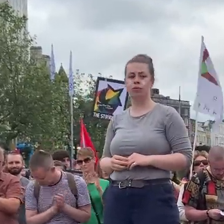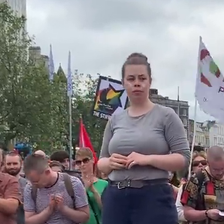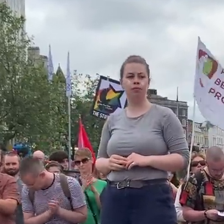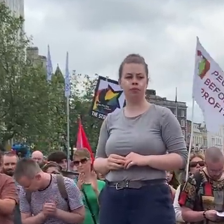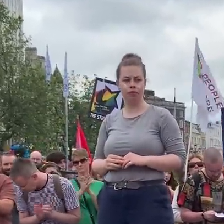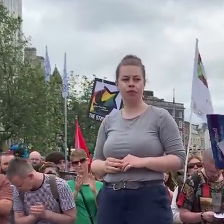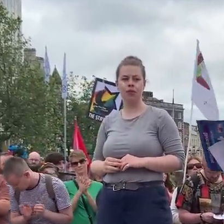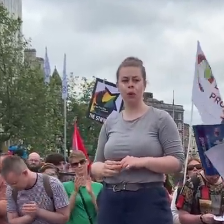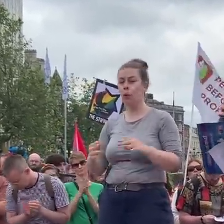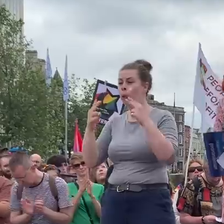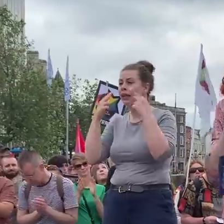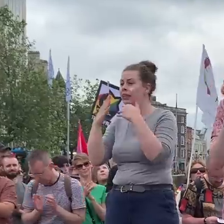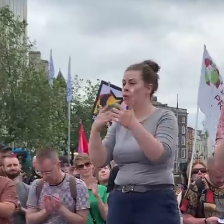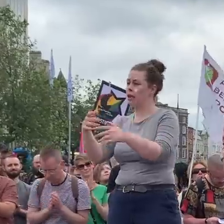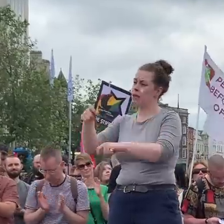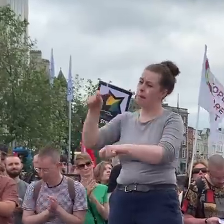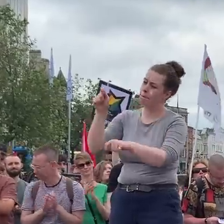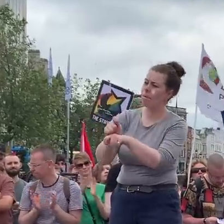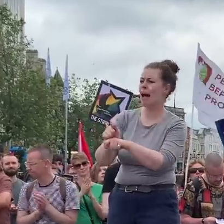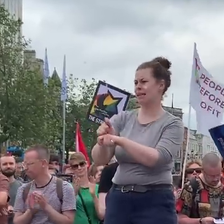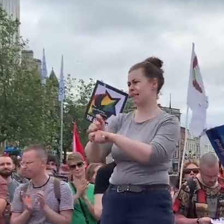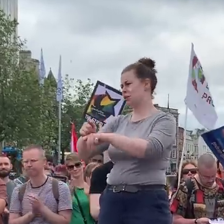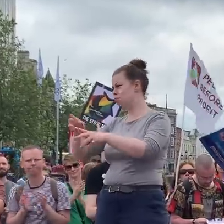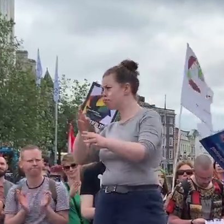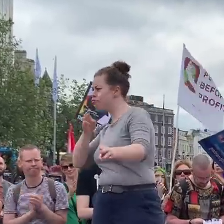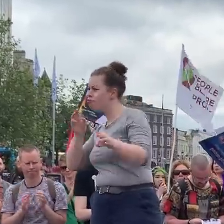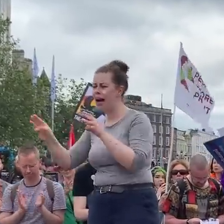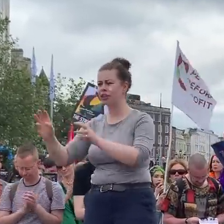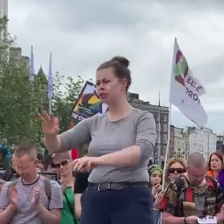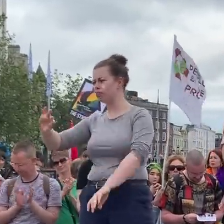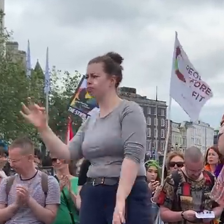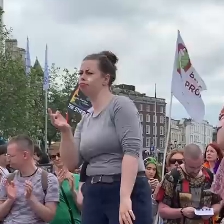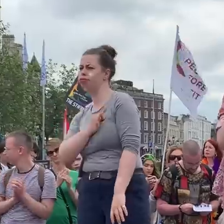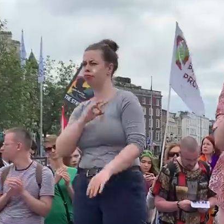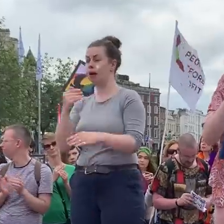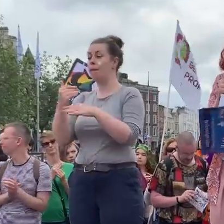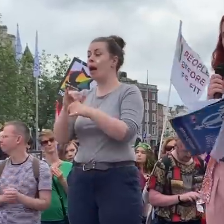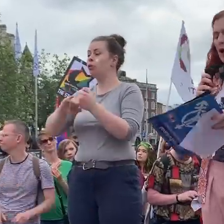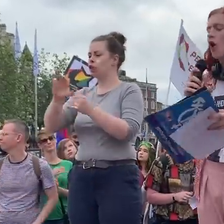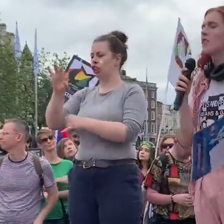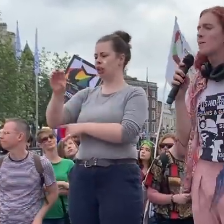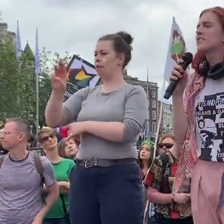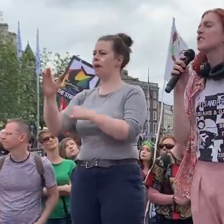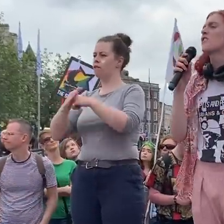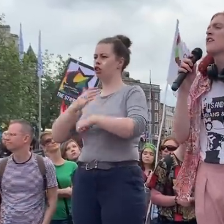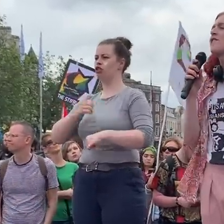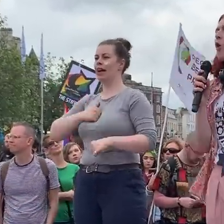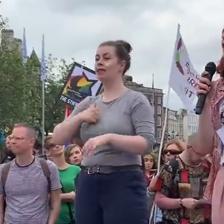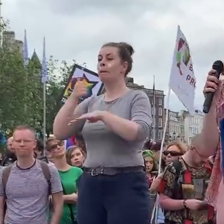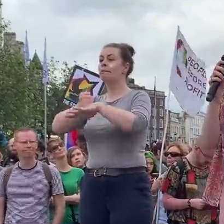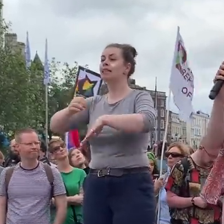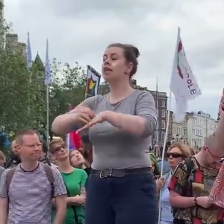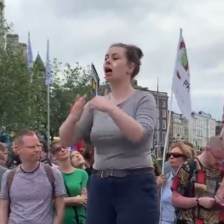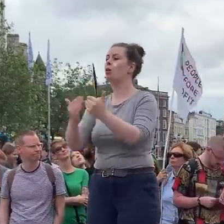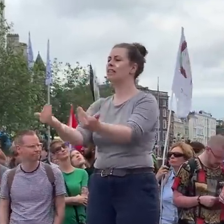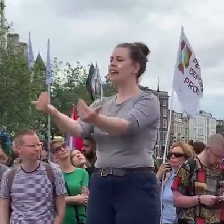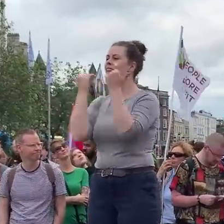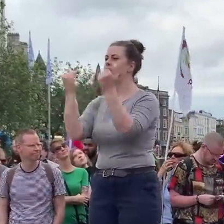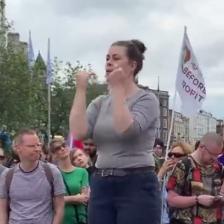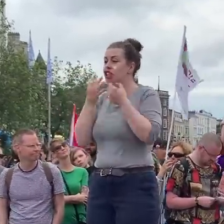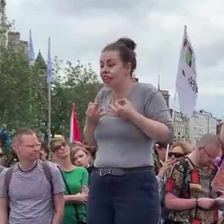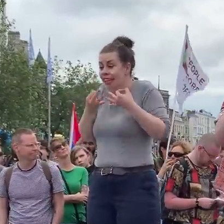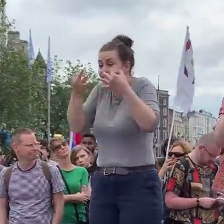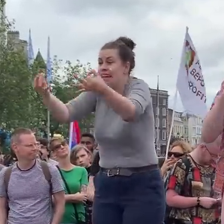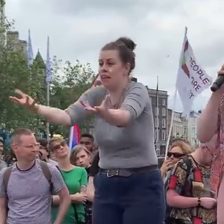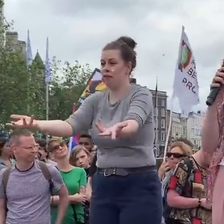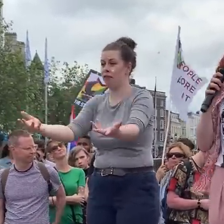We need best practice transitional healthcare delivered by GPs as much as possible on the basis of informed consent.